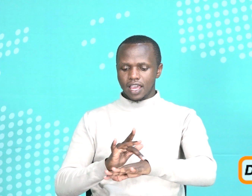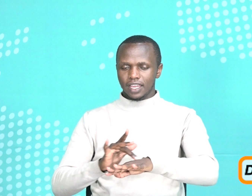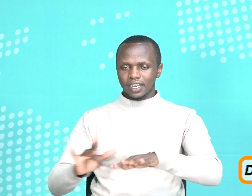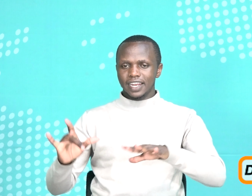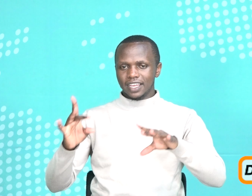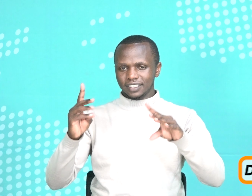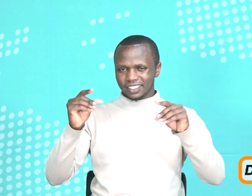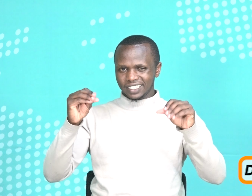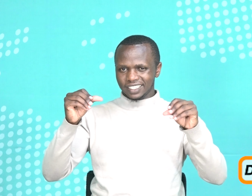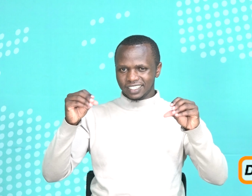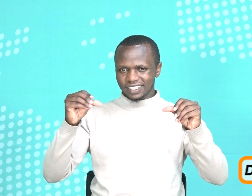dust,